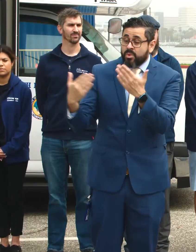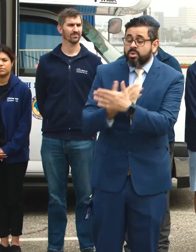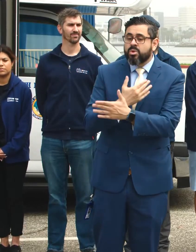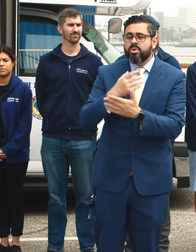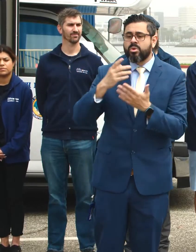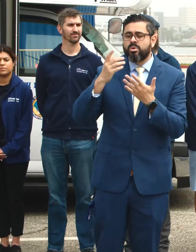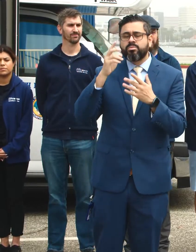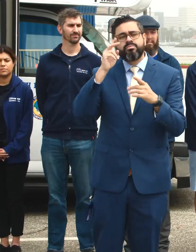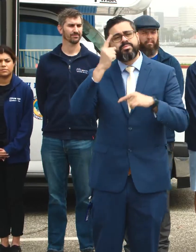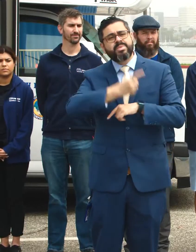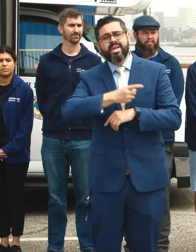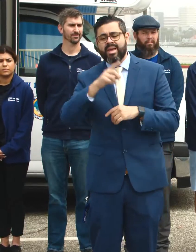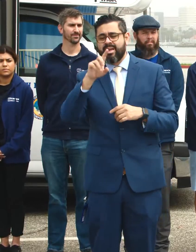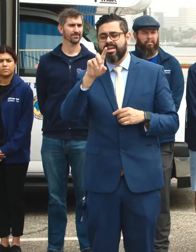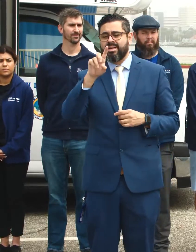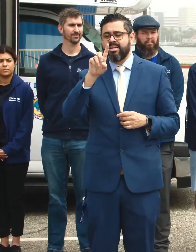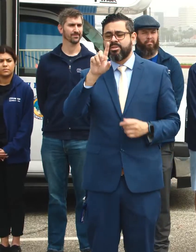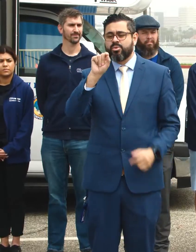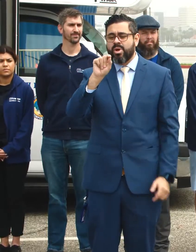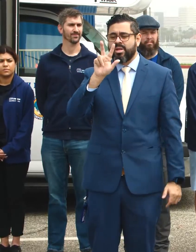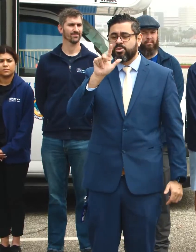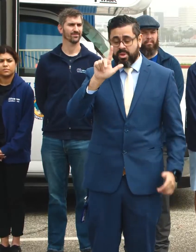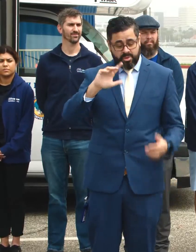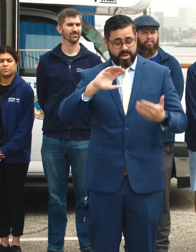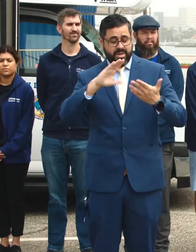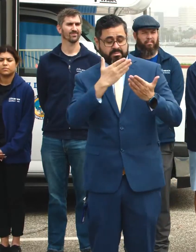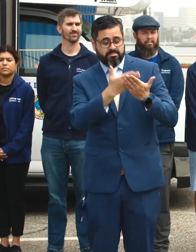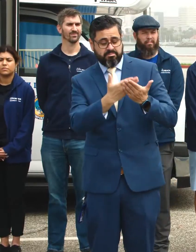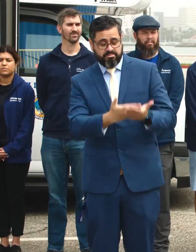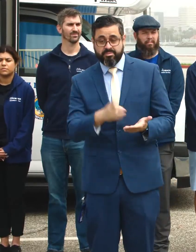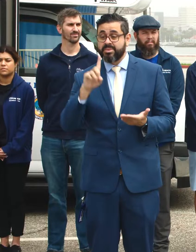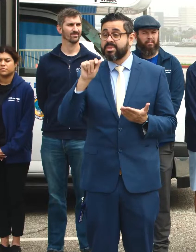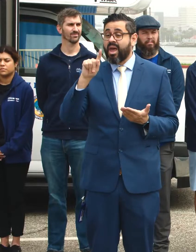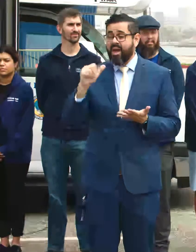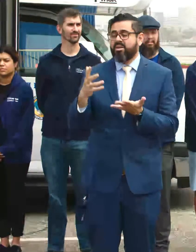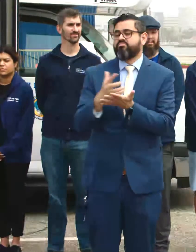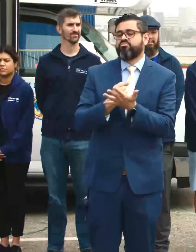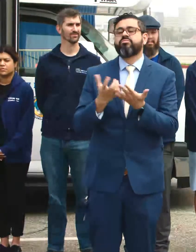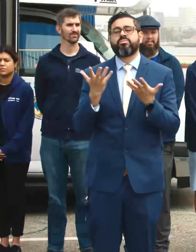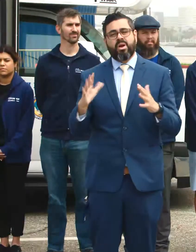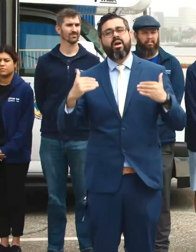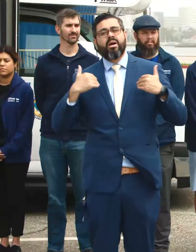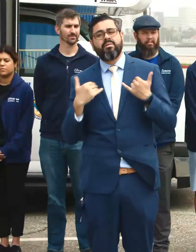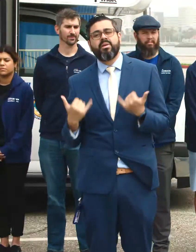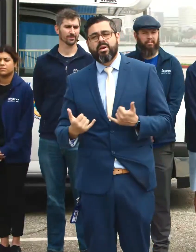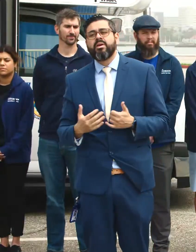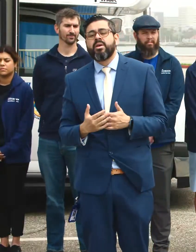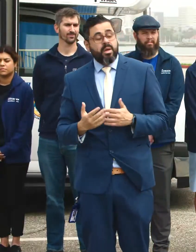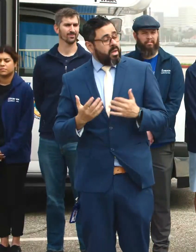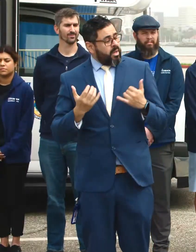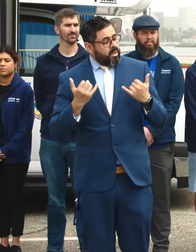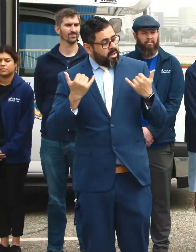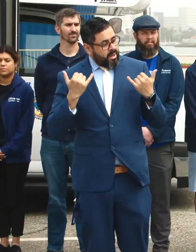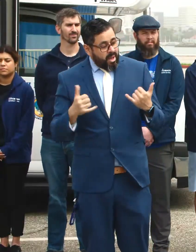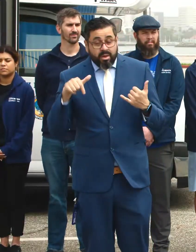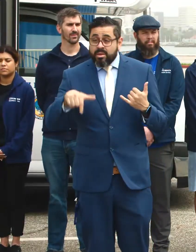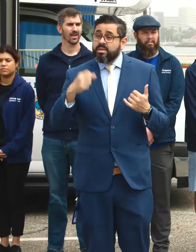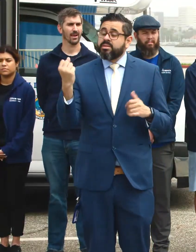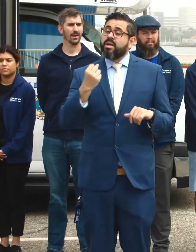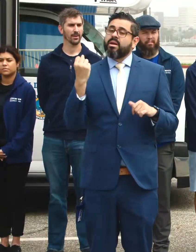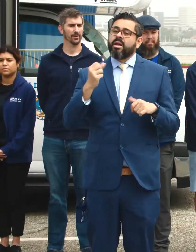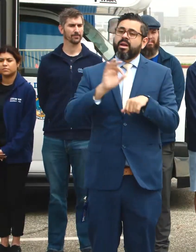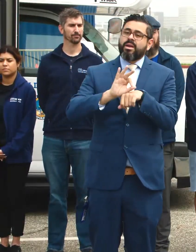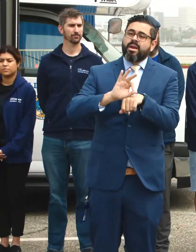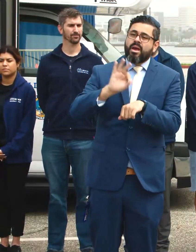March 2023, showcasing our data, demographics, and information on our various programs. And at this coming Saturday from